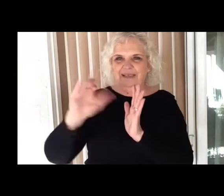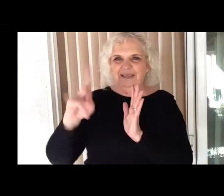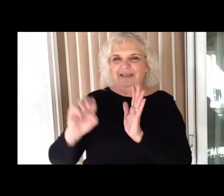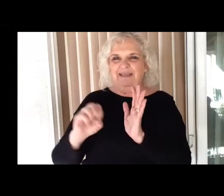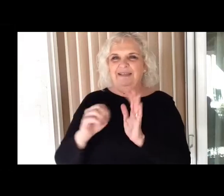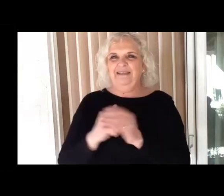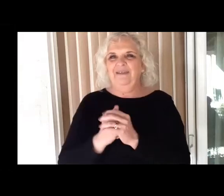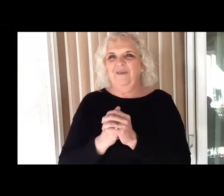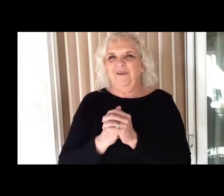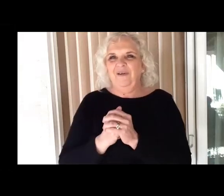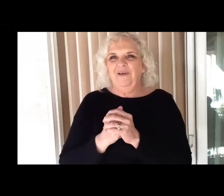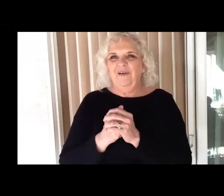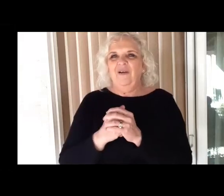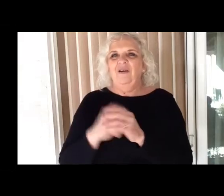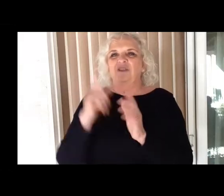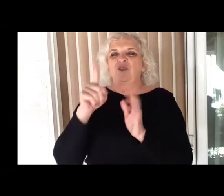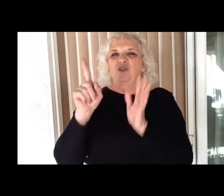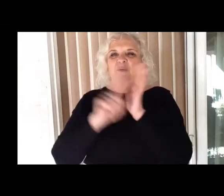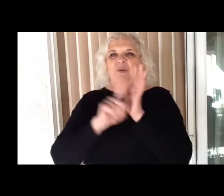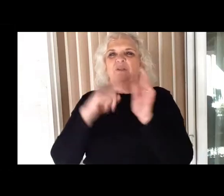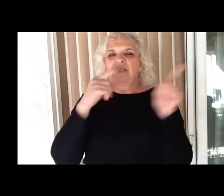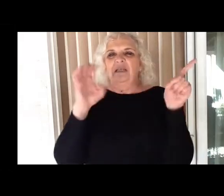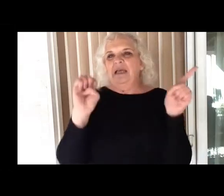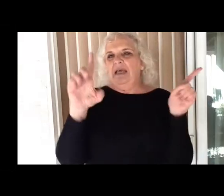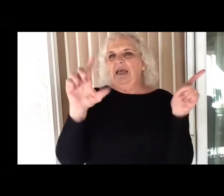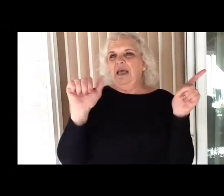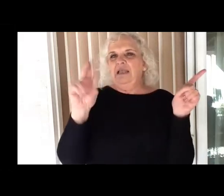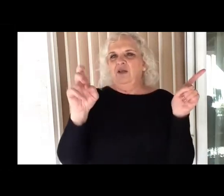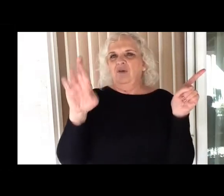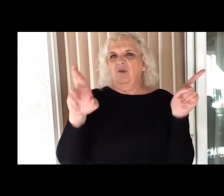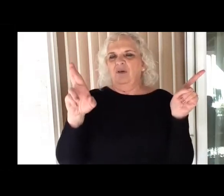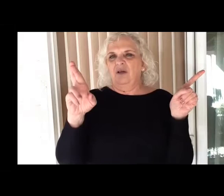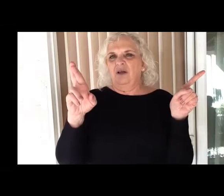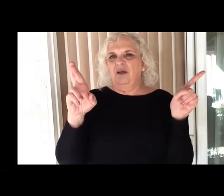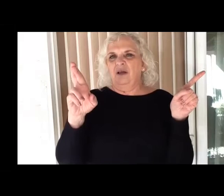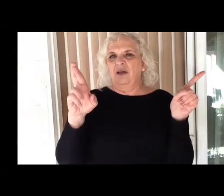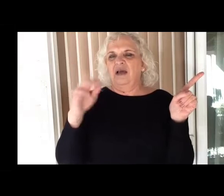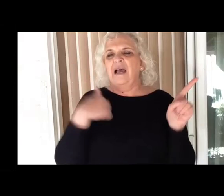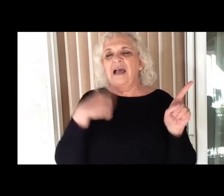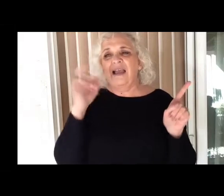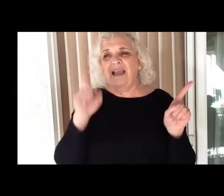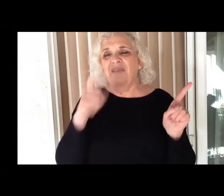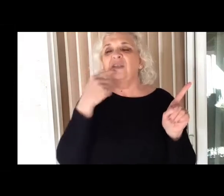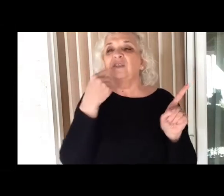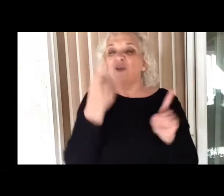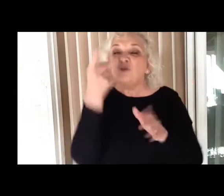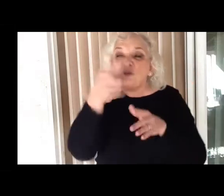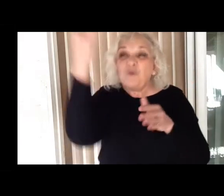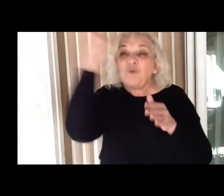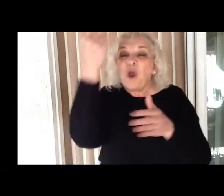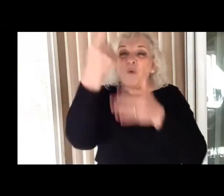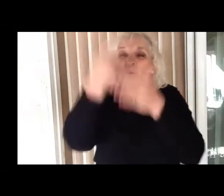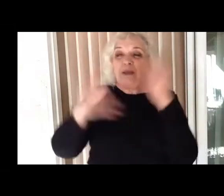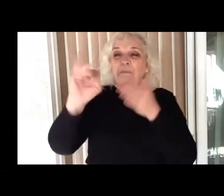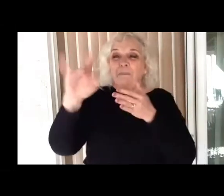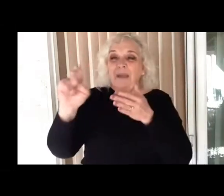she rings the phone and she says, Eleanor, I have to tell you, do you know what Mike and Dan